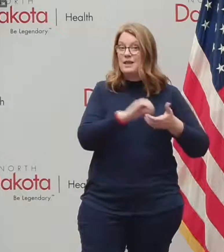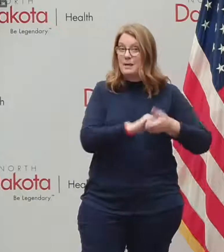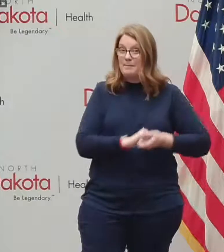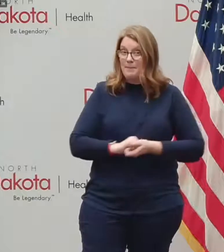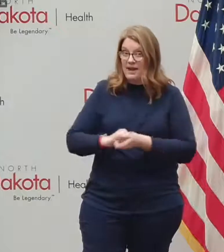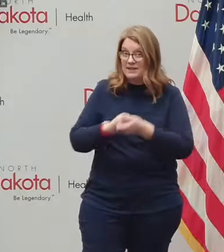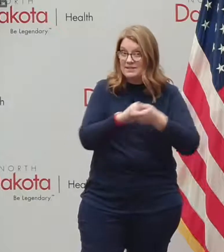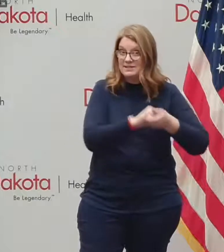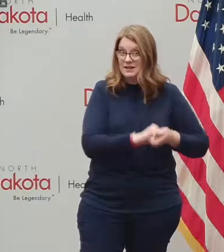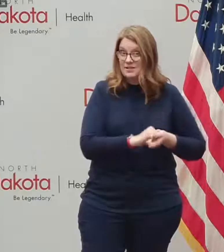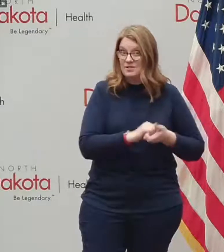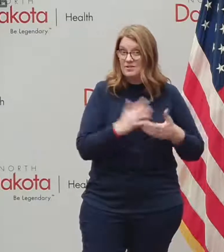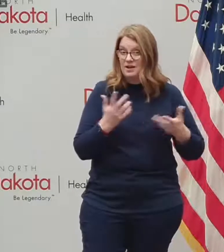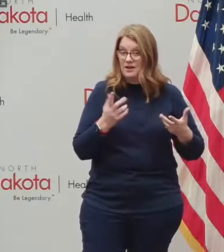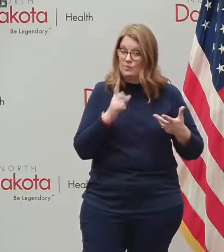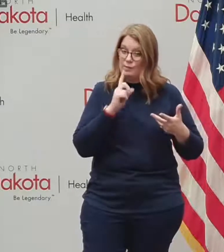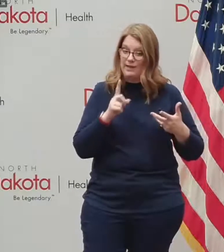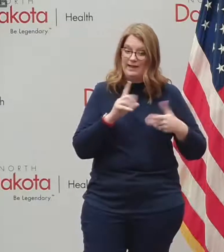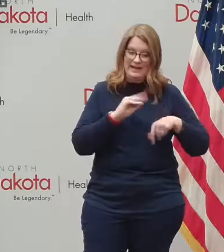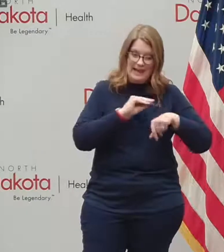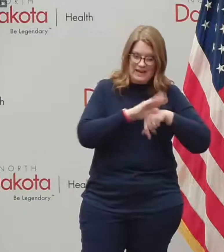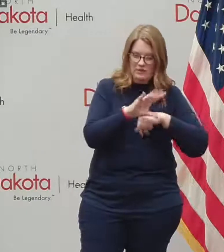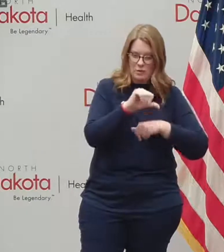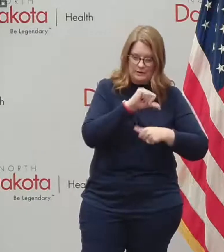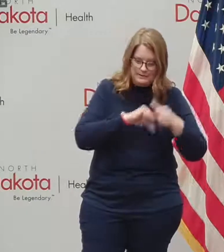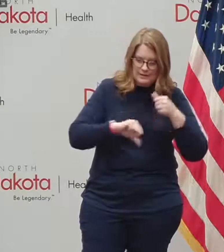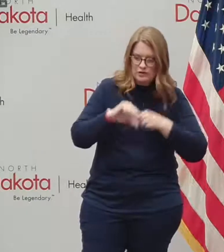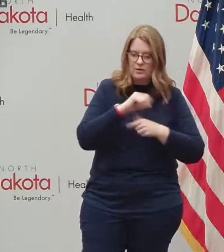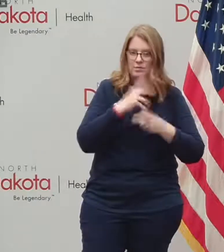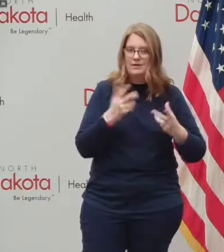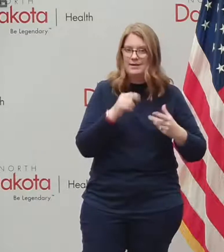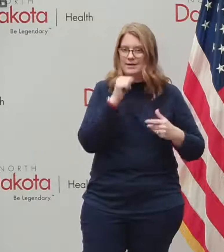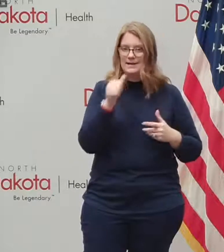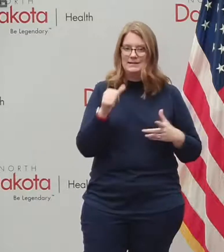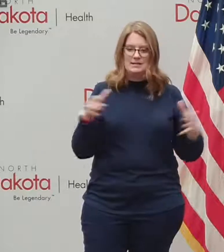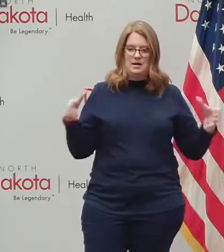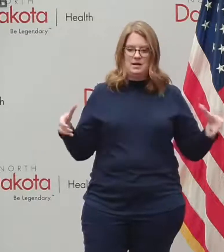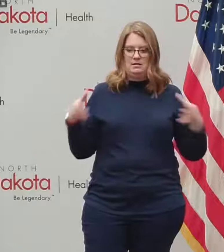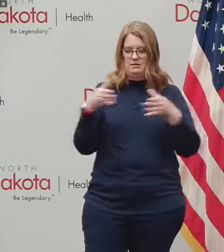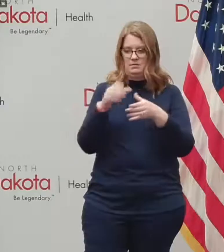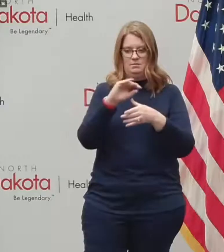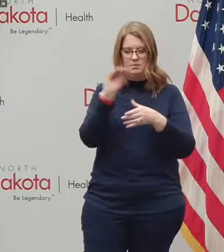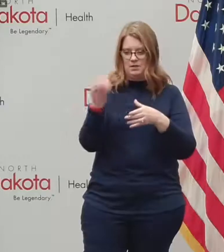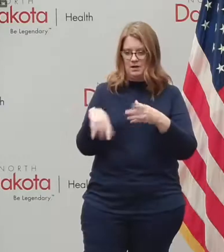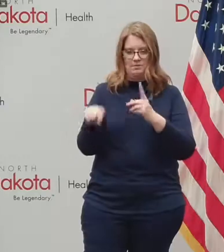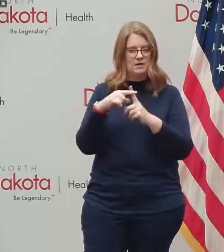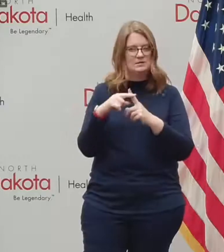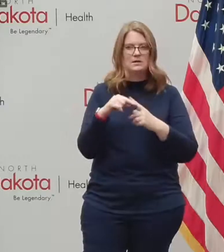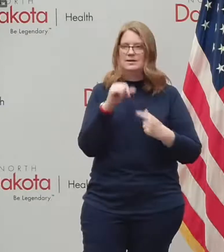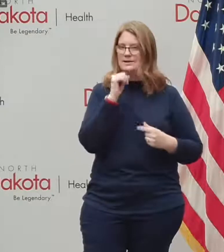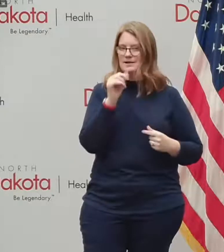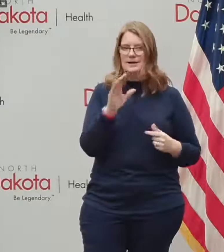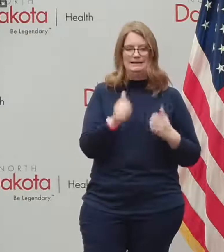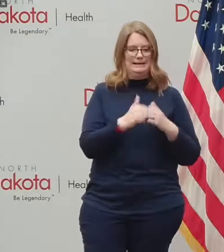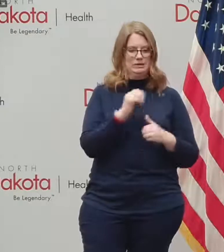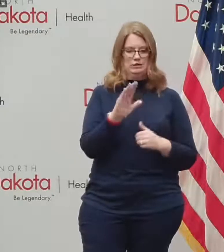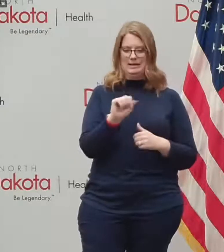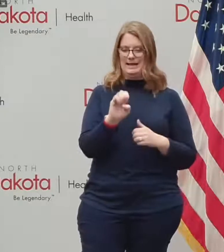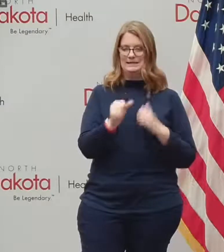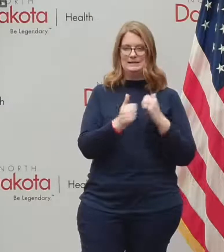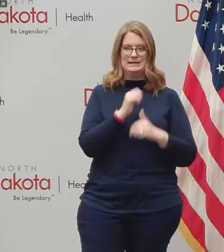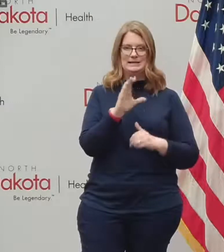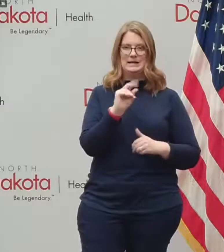not, it's not even, percent positives by county. It's not cases by county. It's the